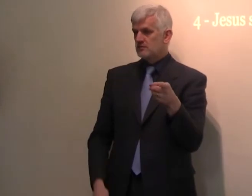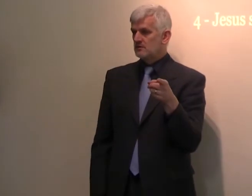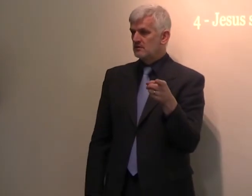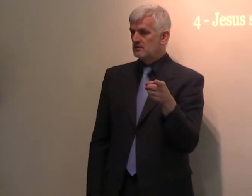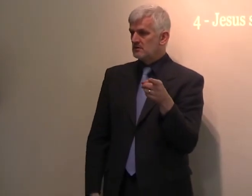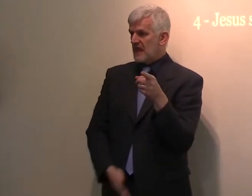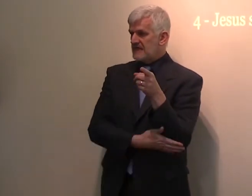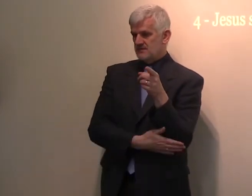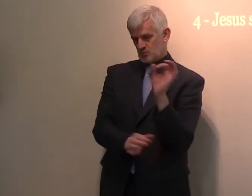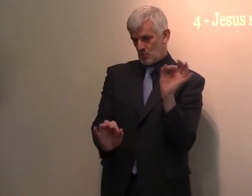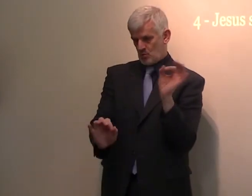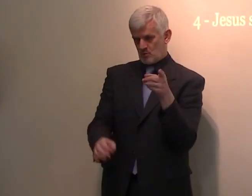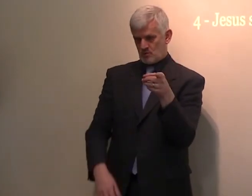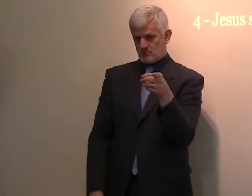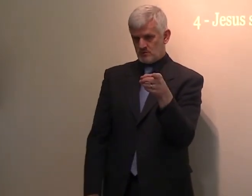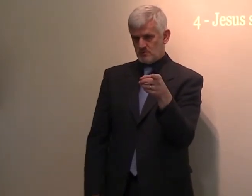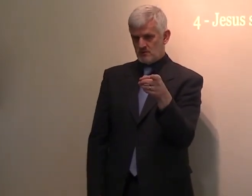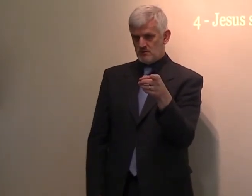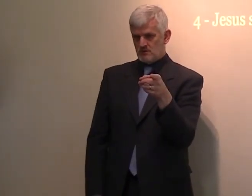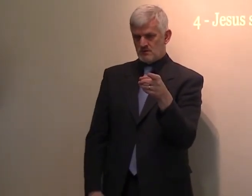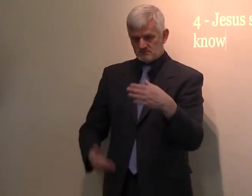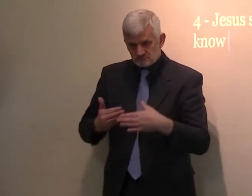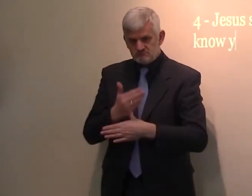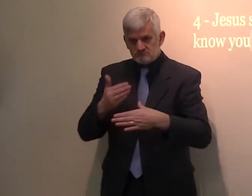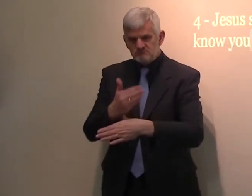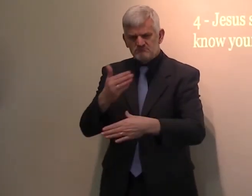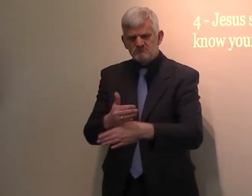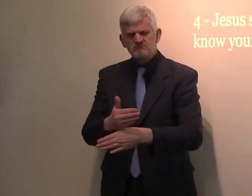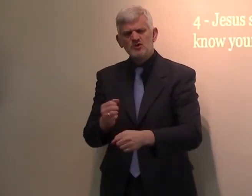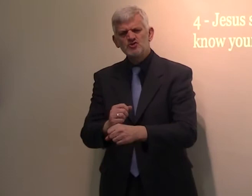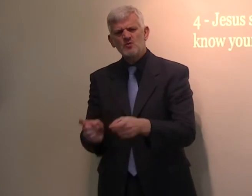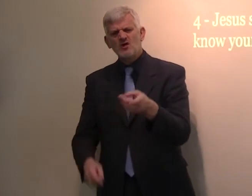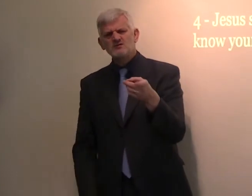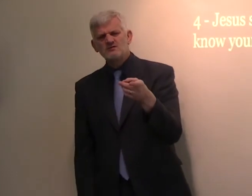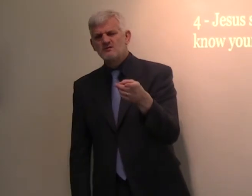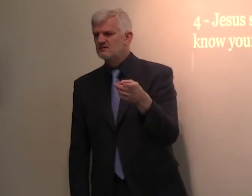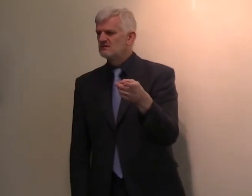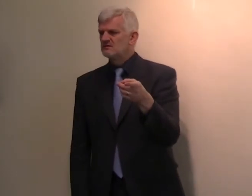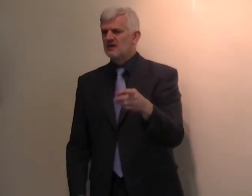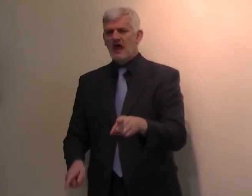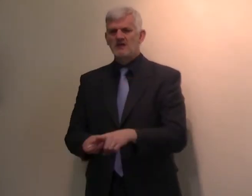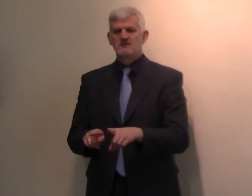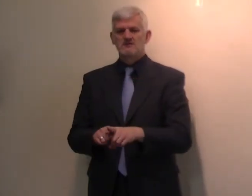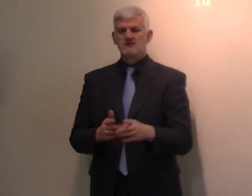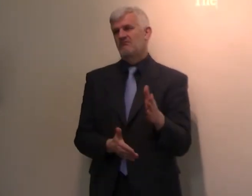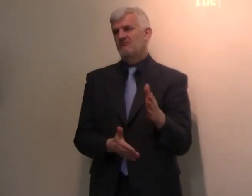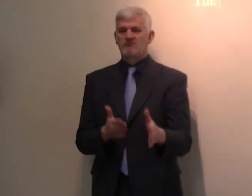lazy people. They were doing something, but it became a dead routine. A dead